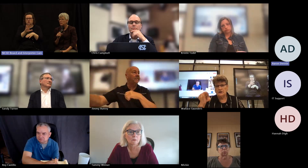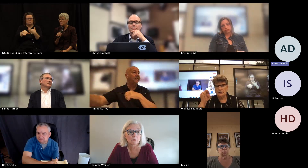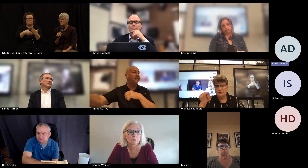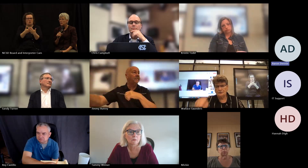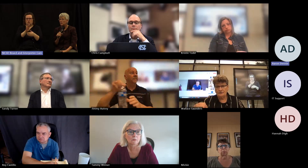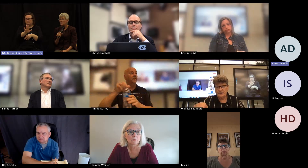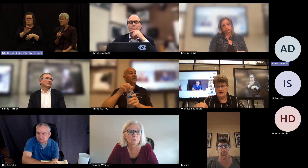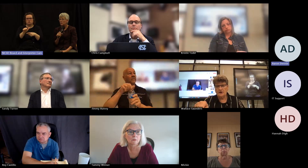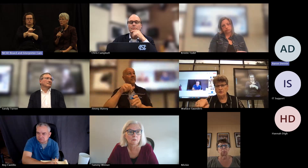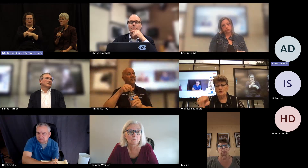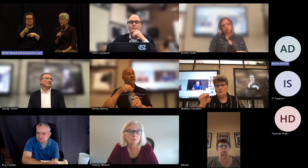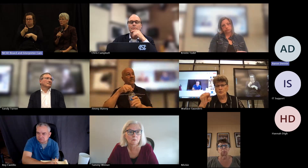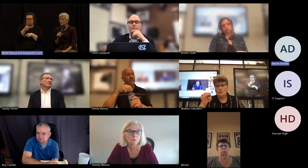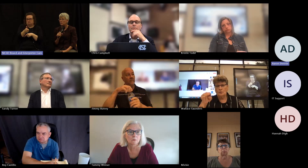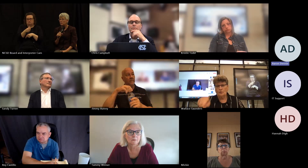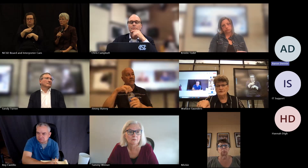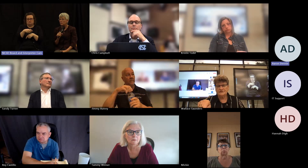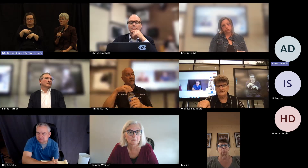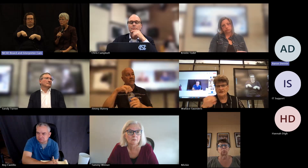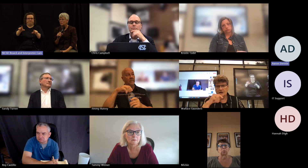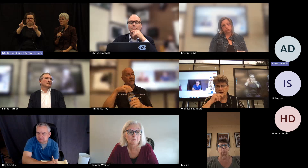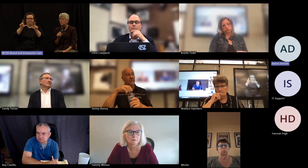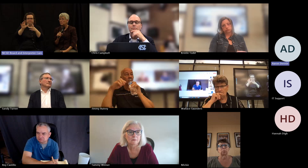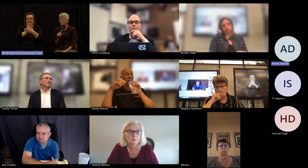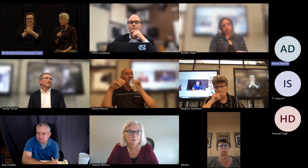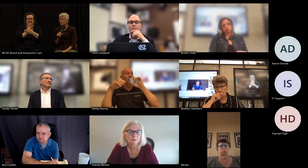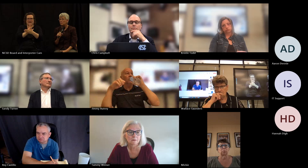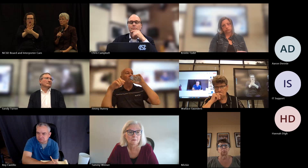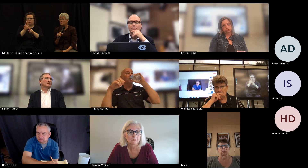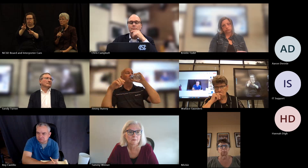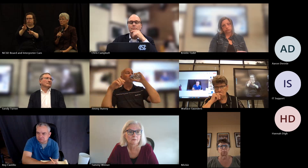training through video once it's set up.